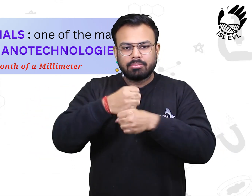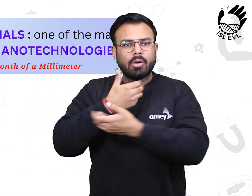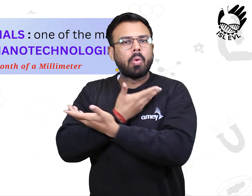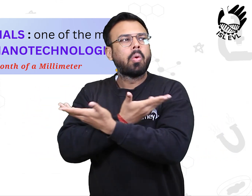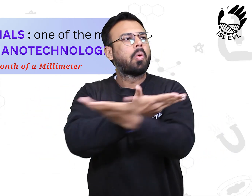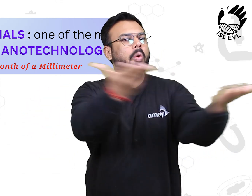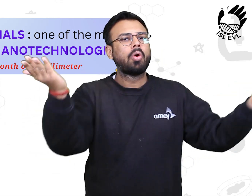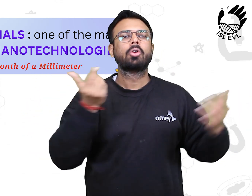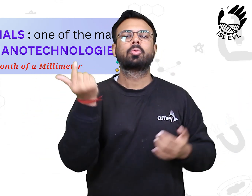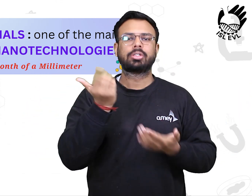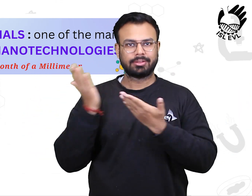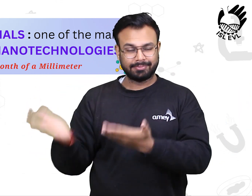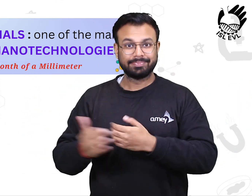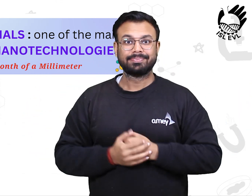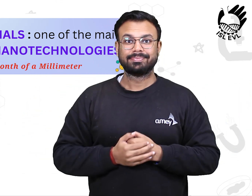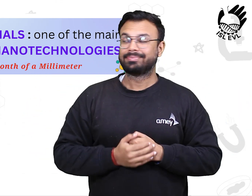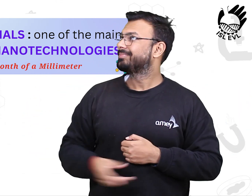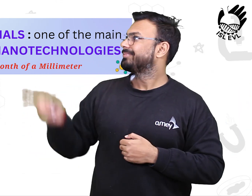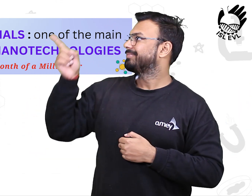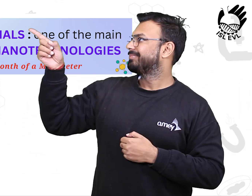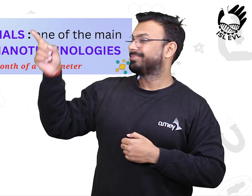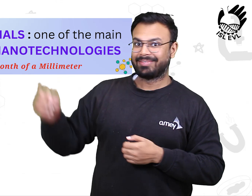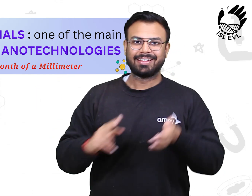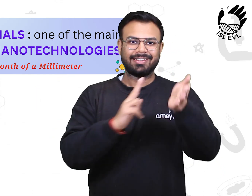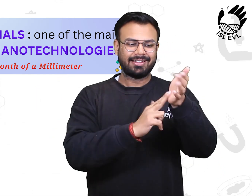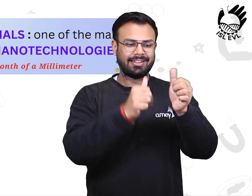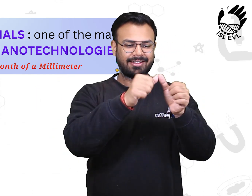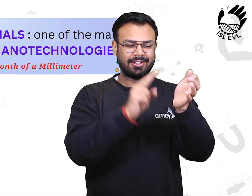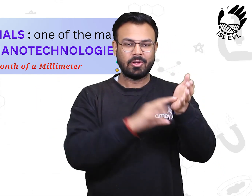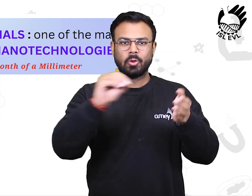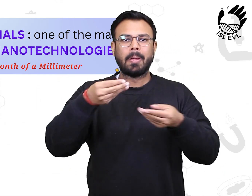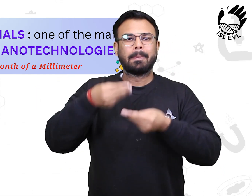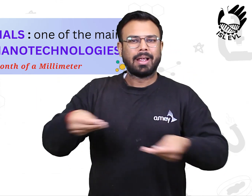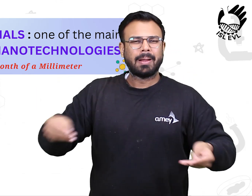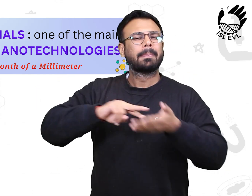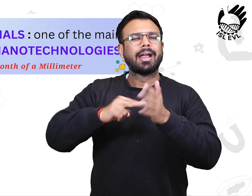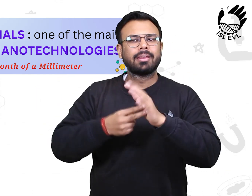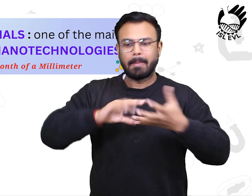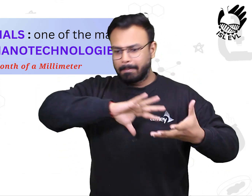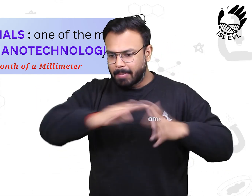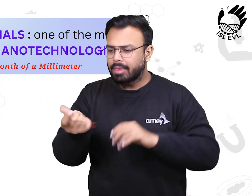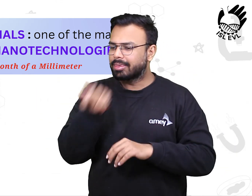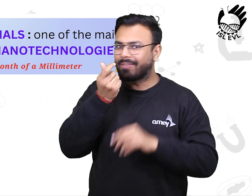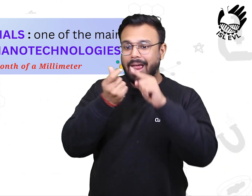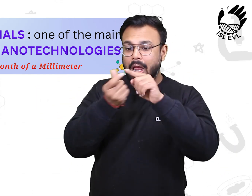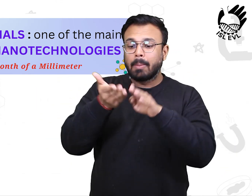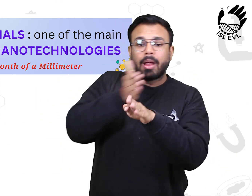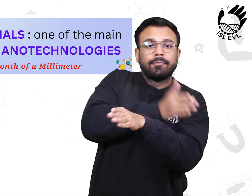Nanotechnology is the general term for designing and making anything whose use depends on